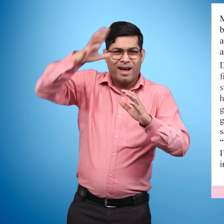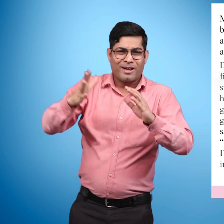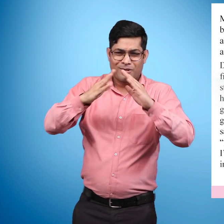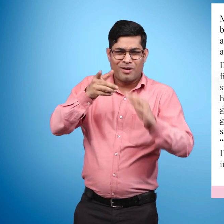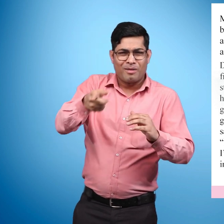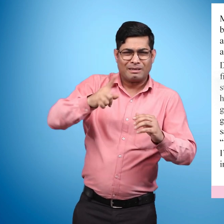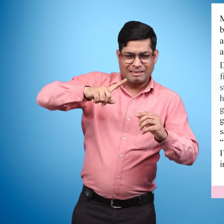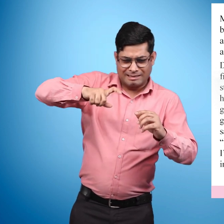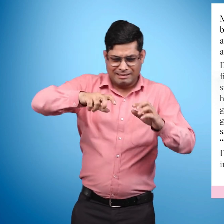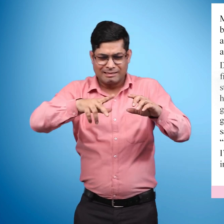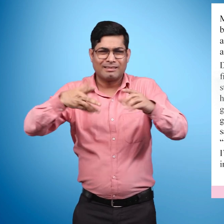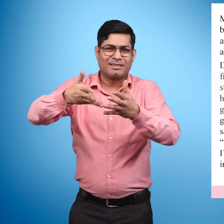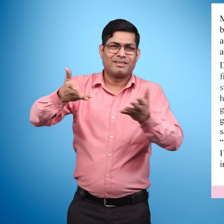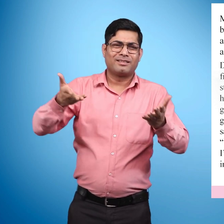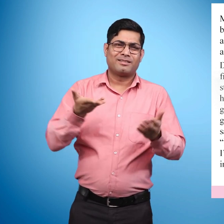there are insects in your cave,"